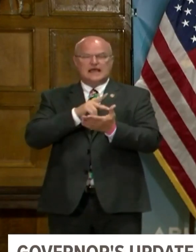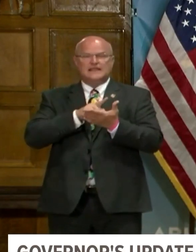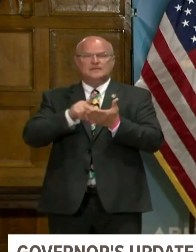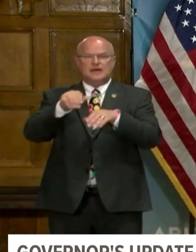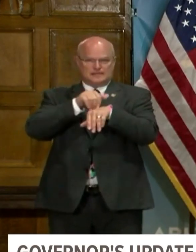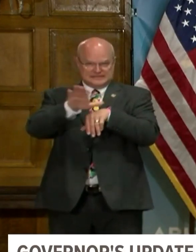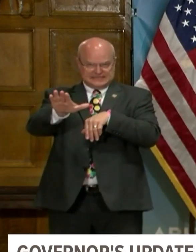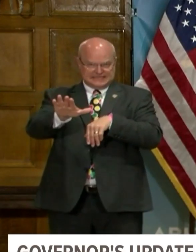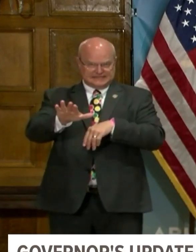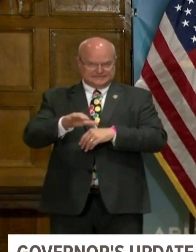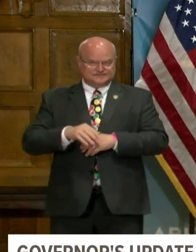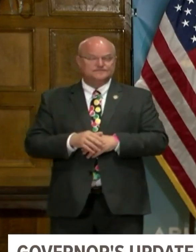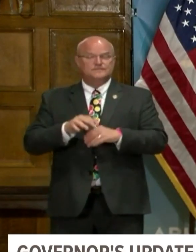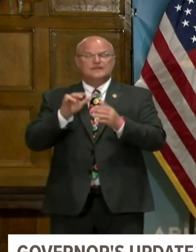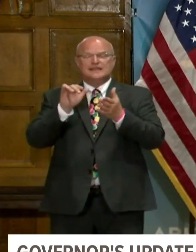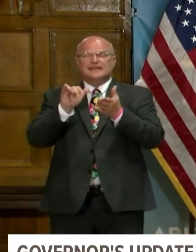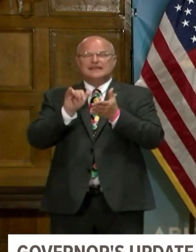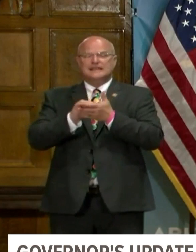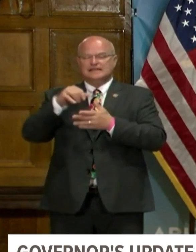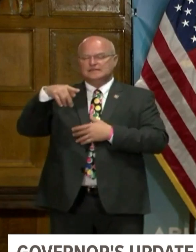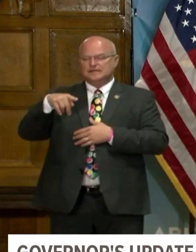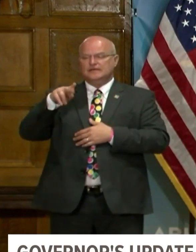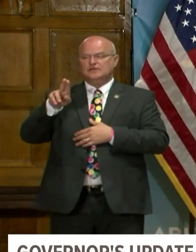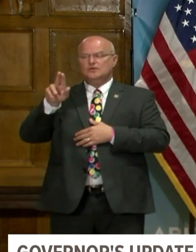payment made. And that is